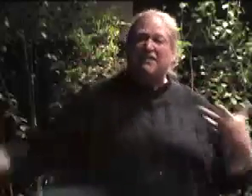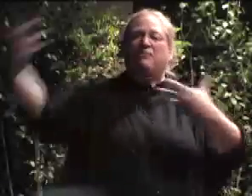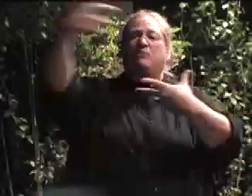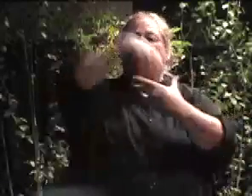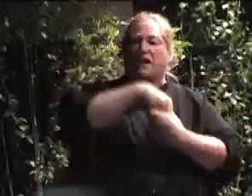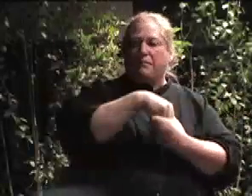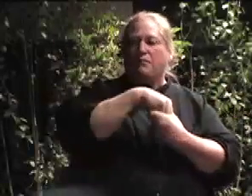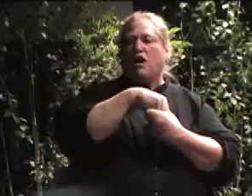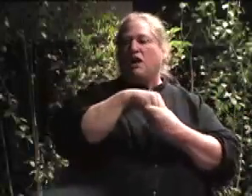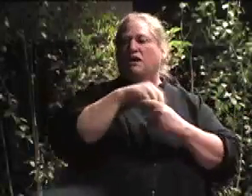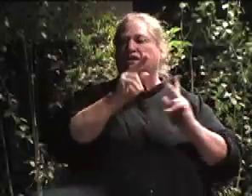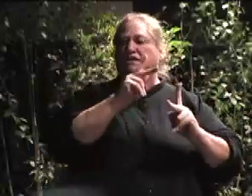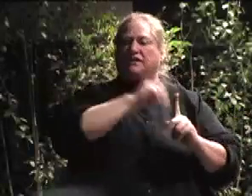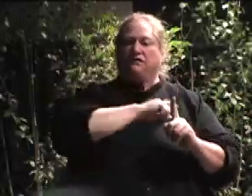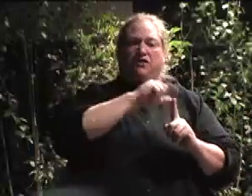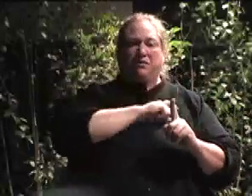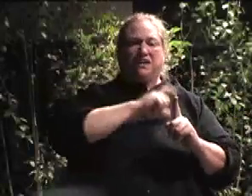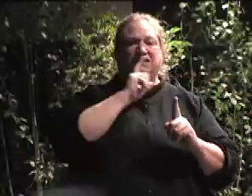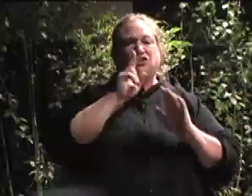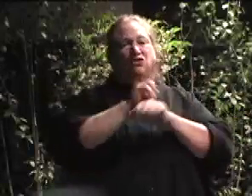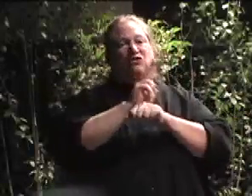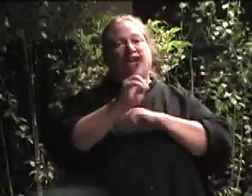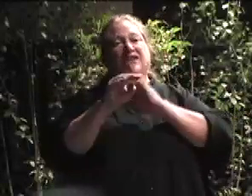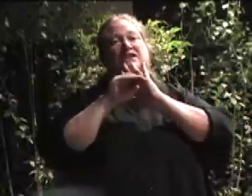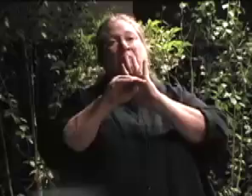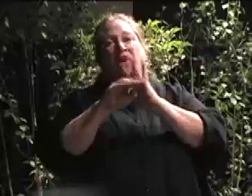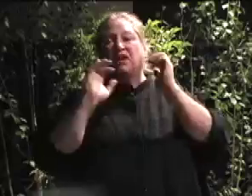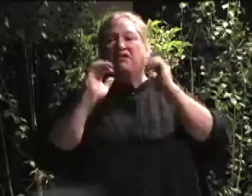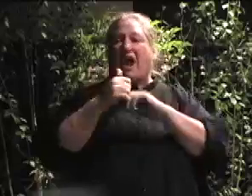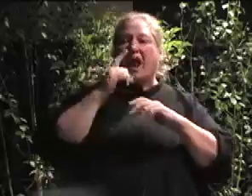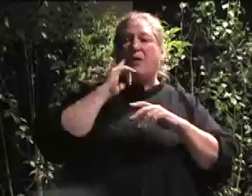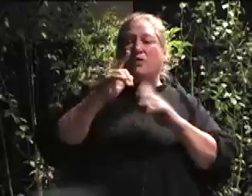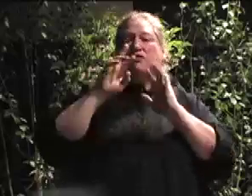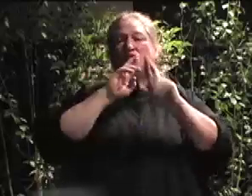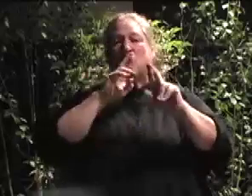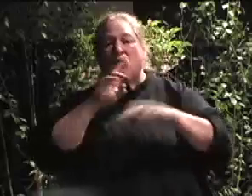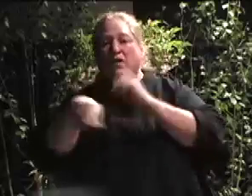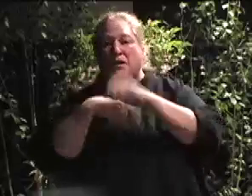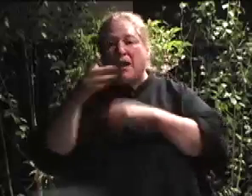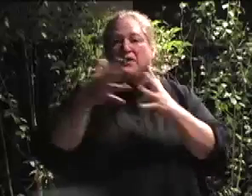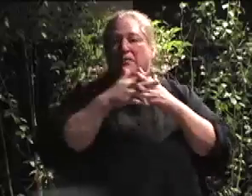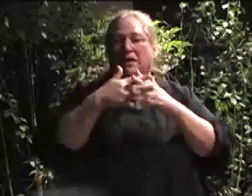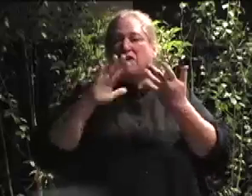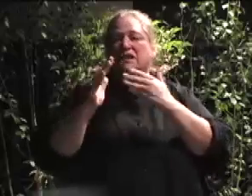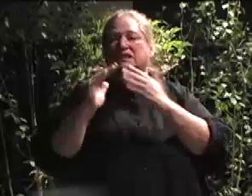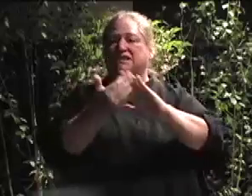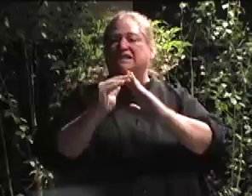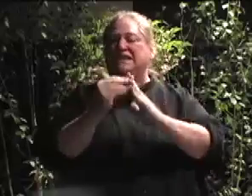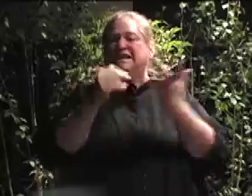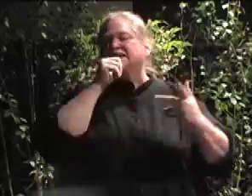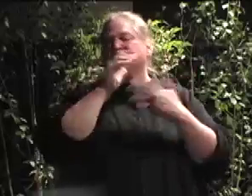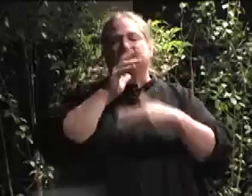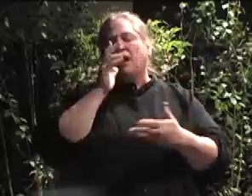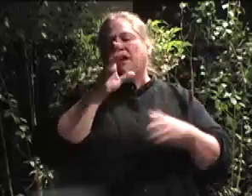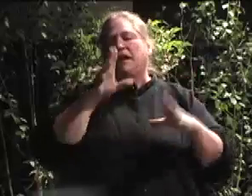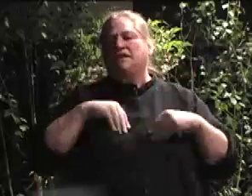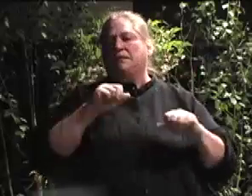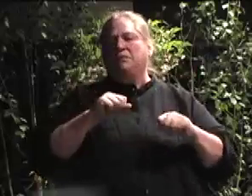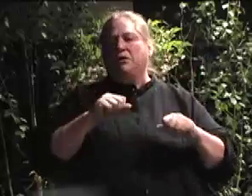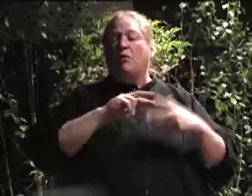process to use it as a model of how we cover American cities, it is just not acceptable. Our second book,